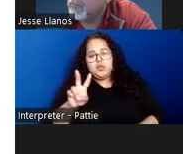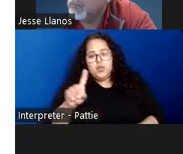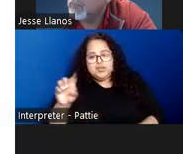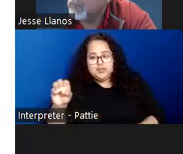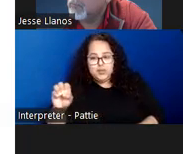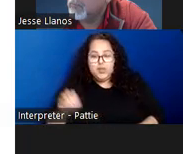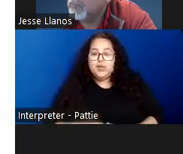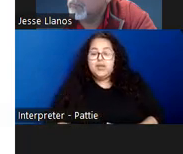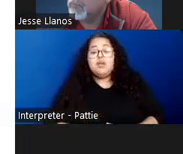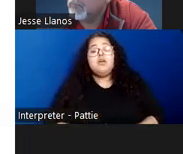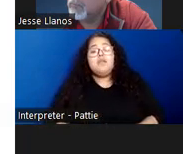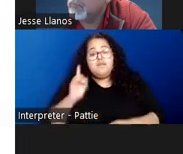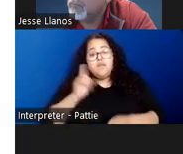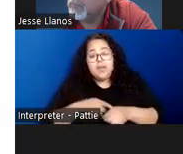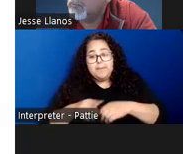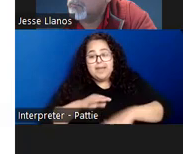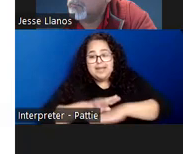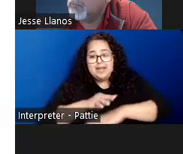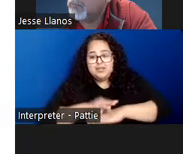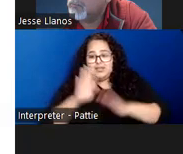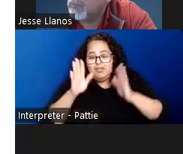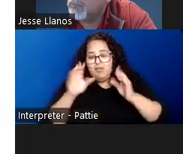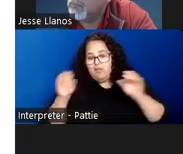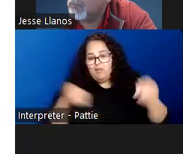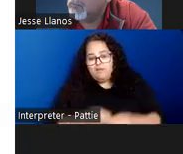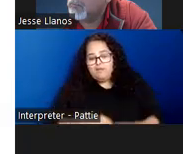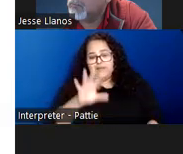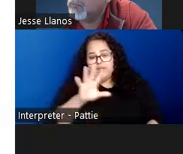559-442-8210 or the main counseling office at